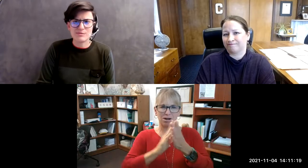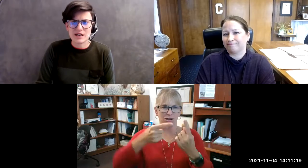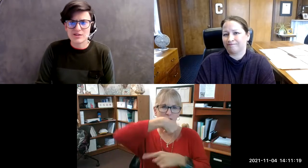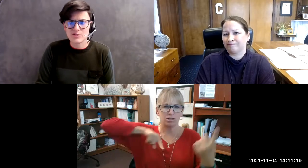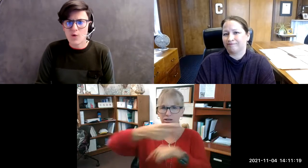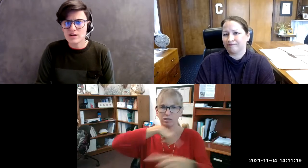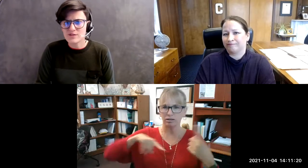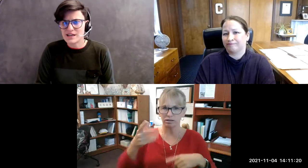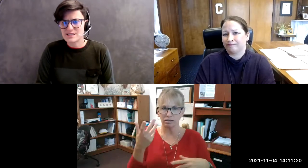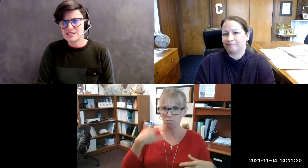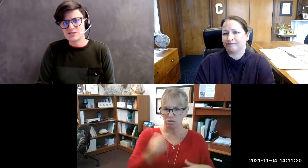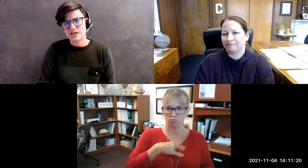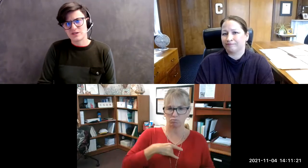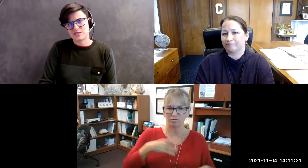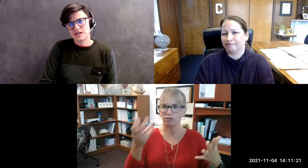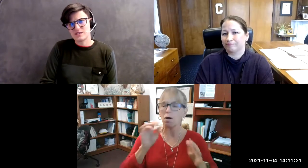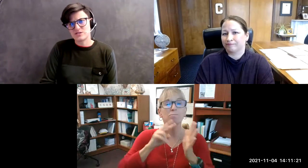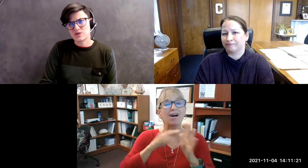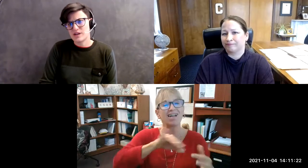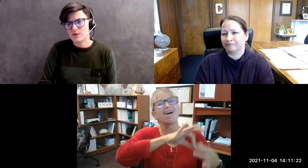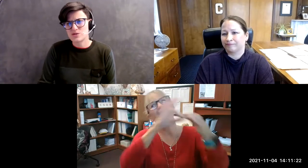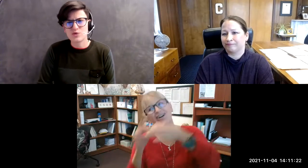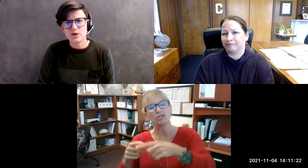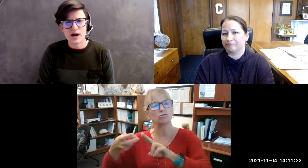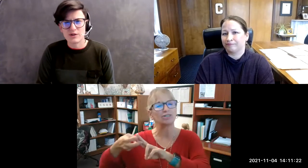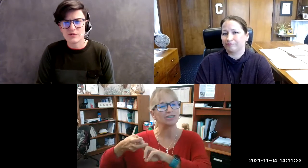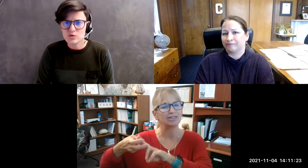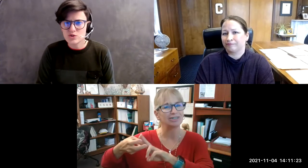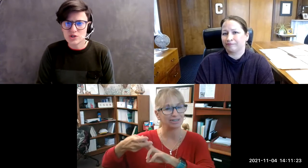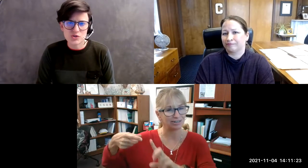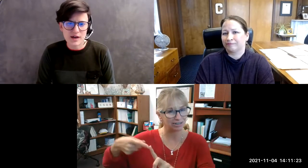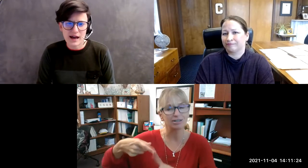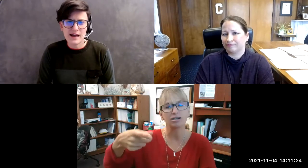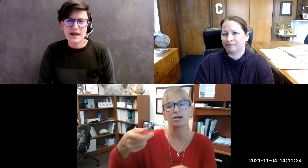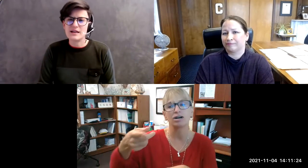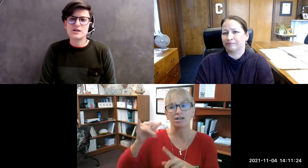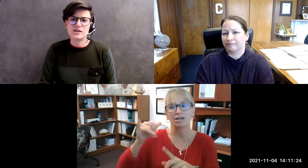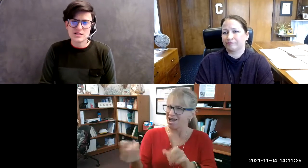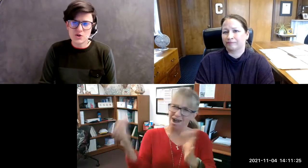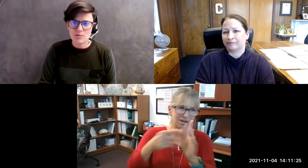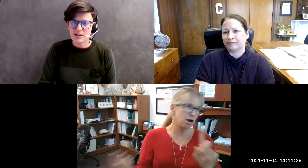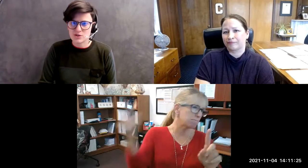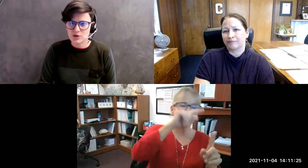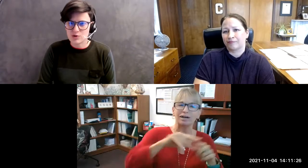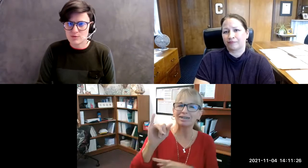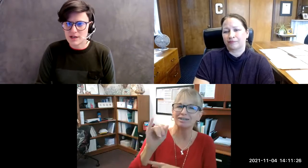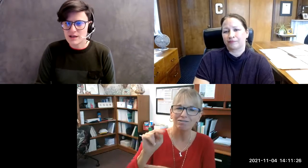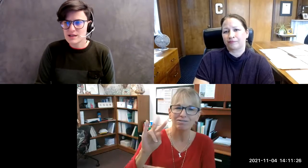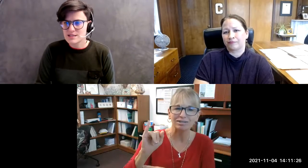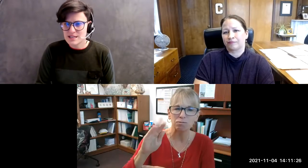not qualified to teach ethnic studies. So now it's a ring around of who's going to do that. And it does go back to recruitment, because